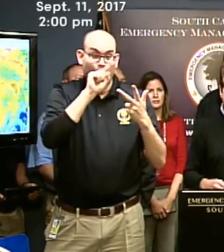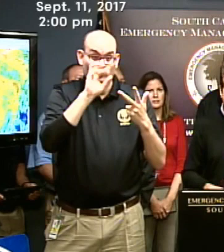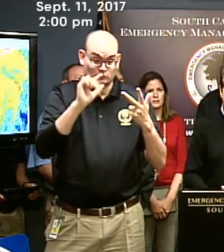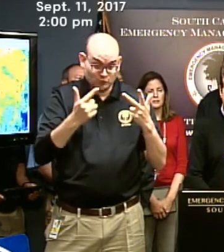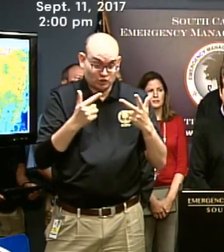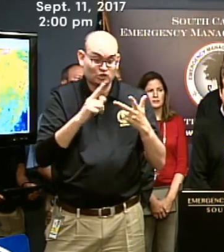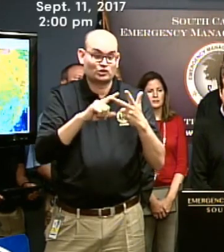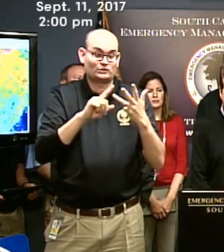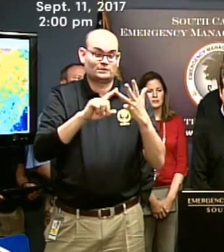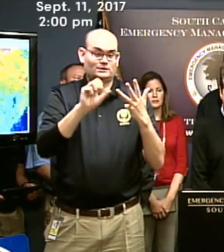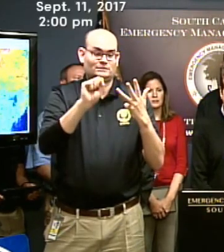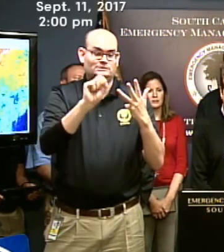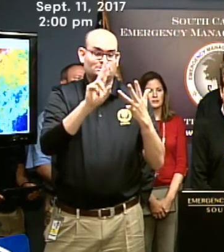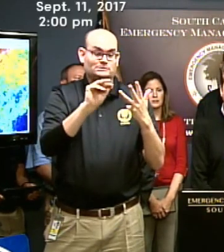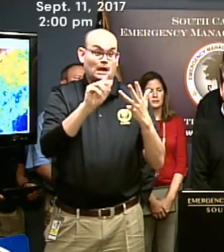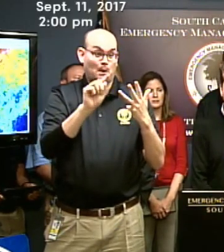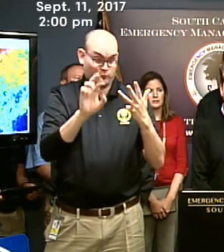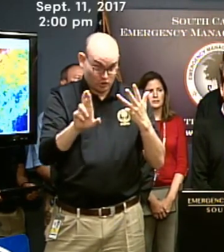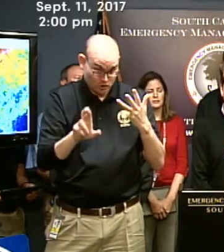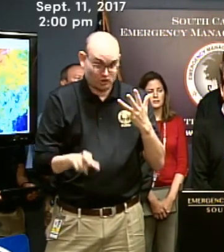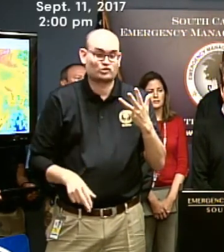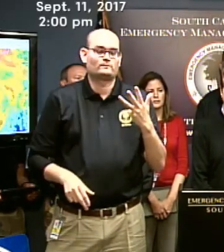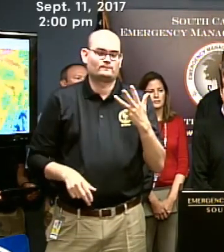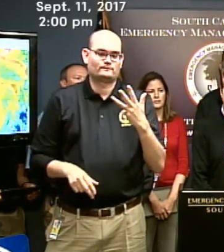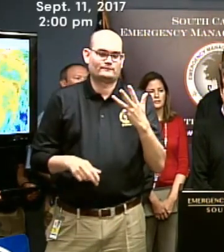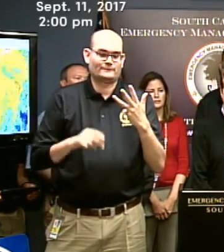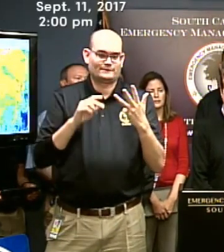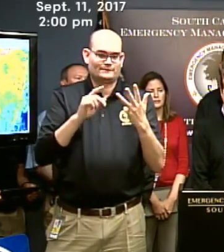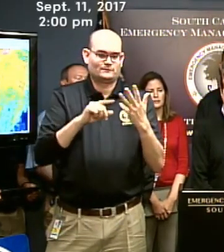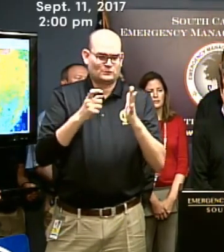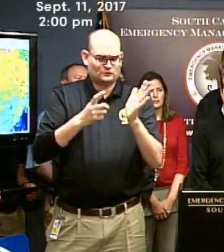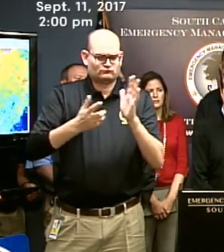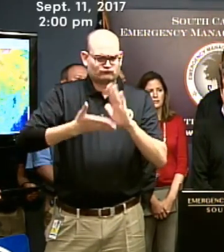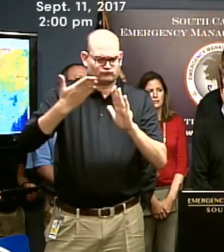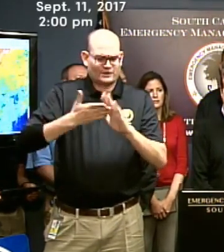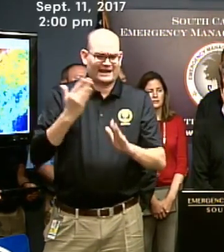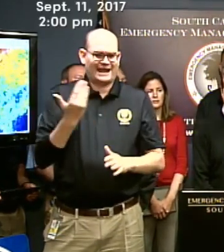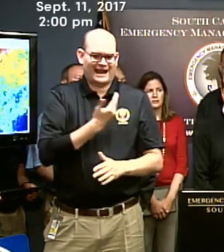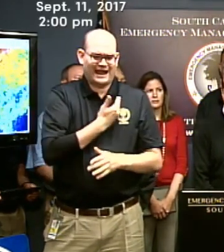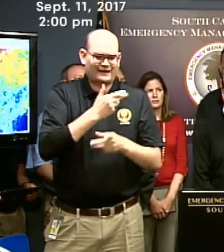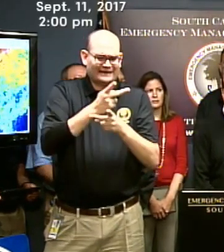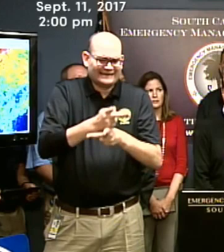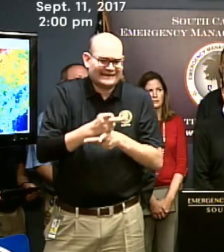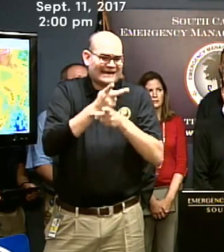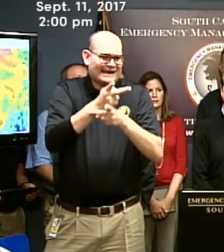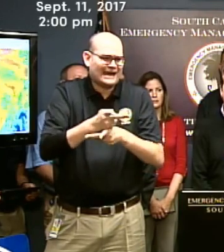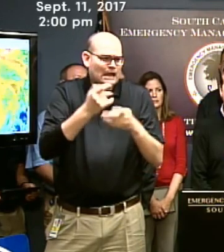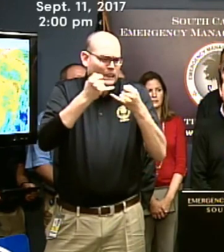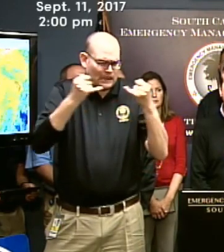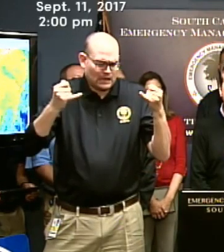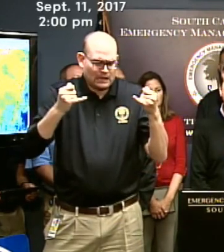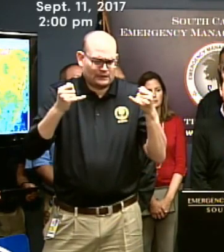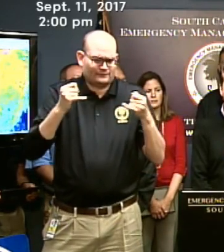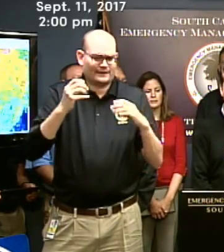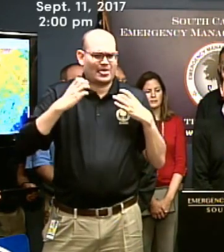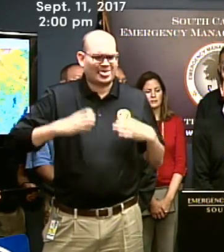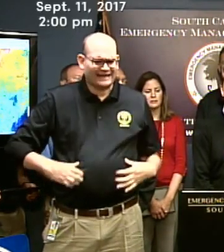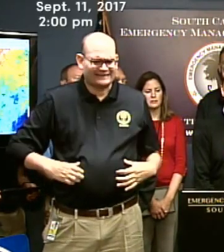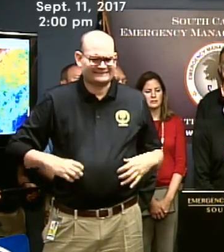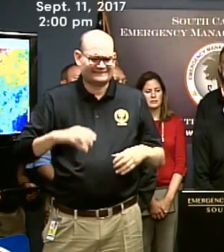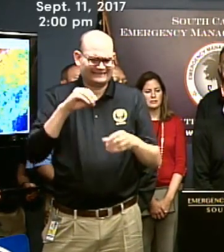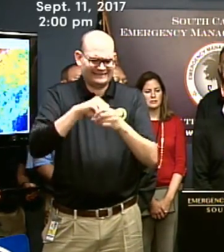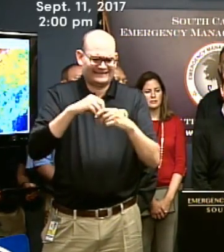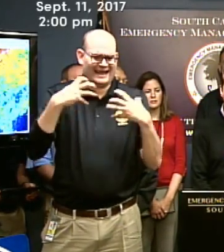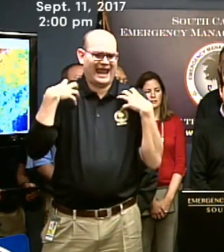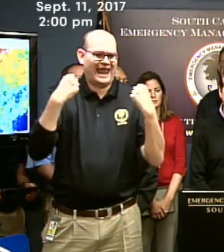We also are continuing to operate our care line to assist the public and the clients of our health county